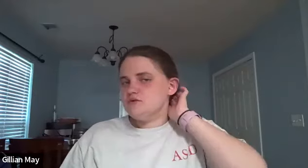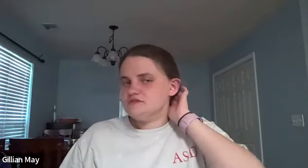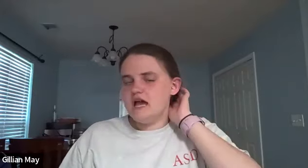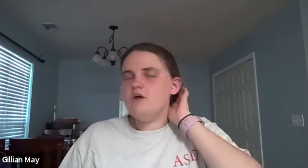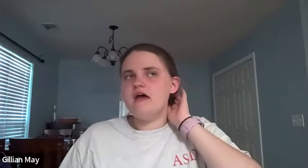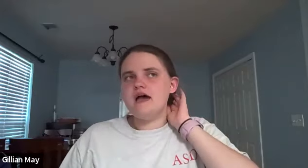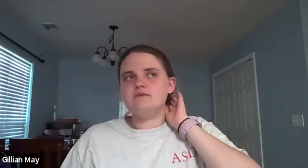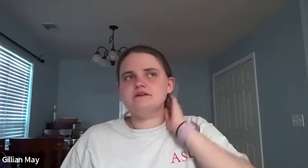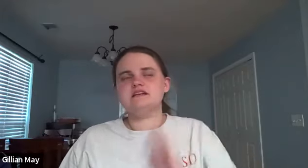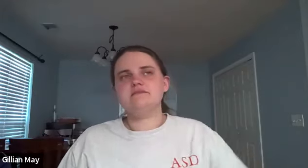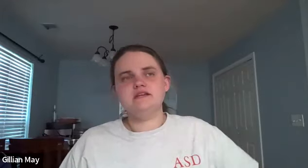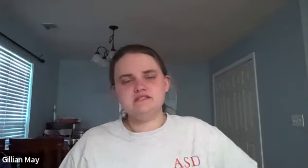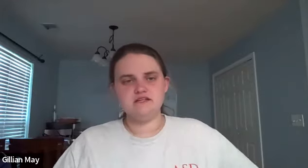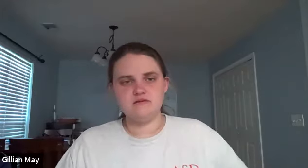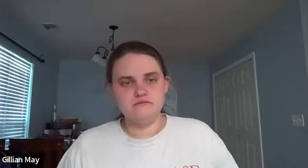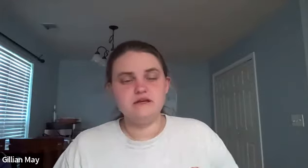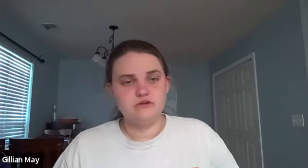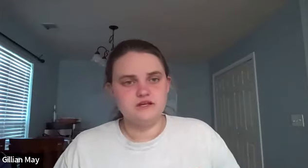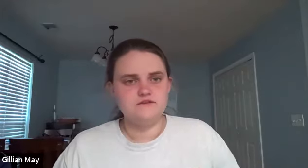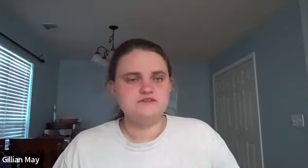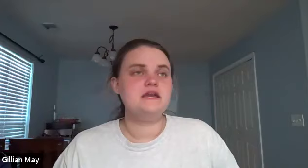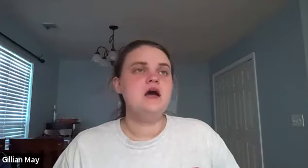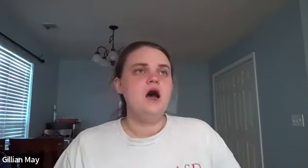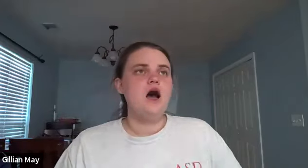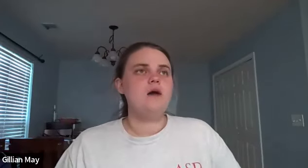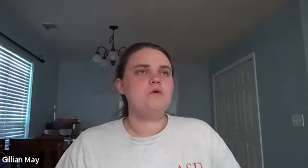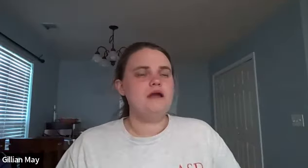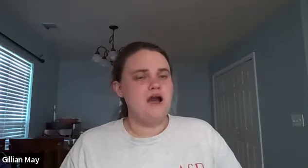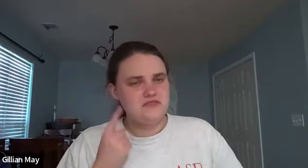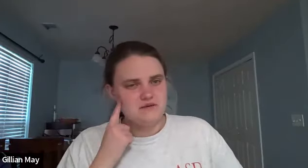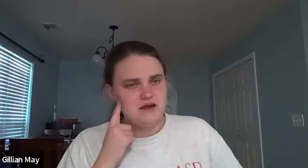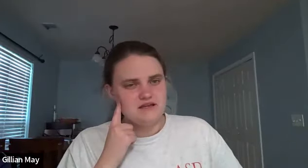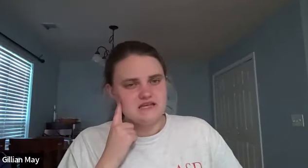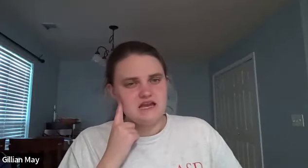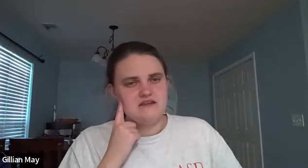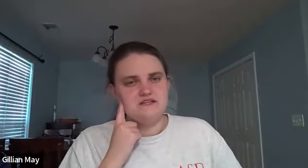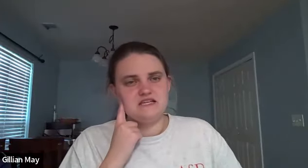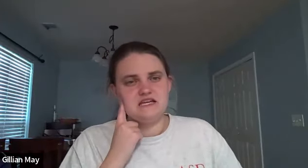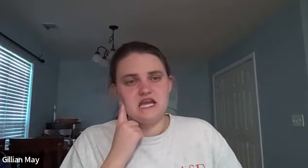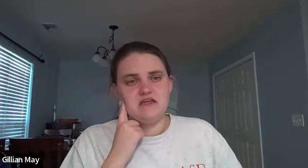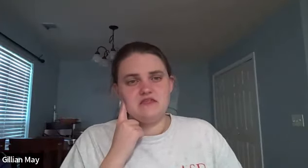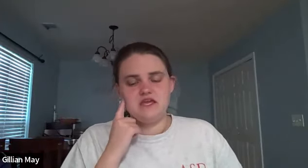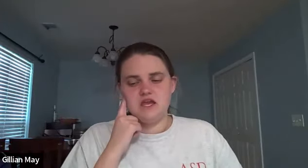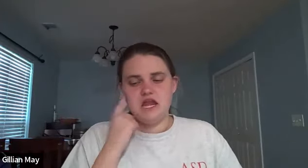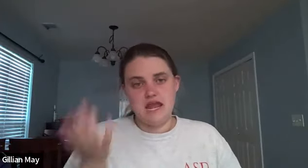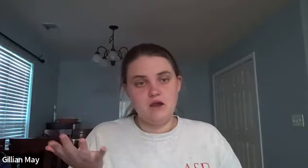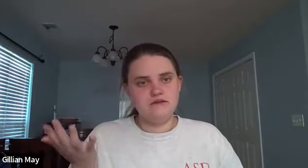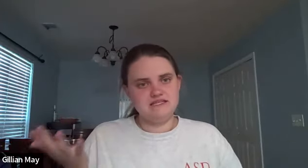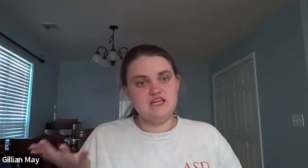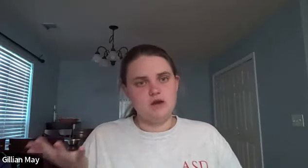So to help that out, because that can be really confusing. The way I think about it is that if it's like the noun, like it's the